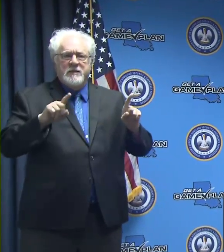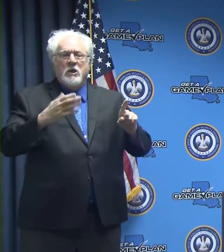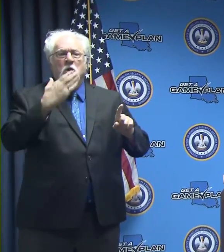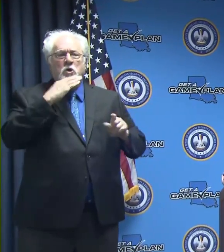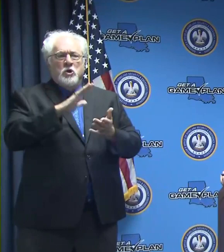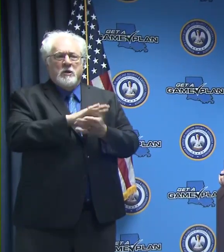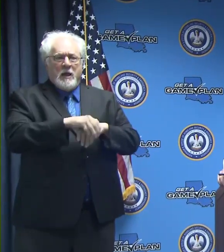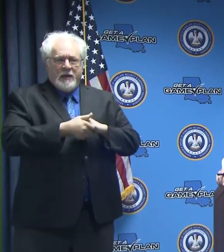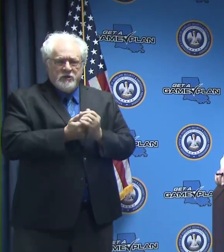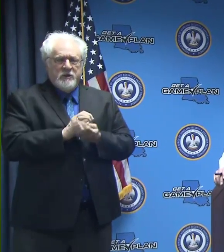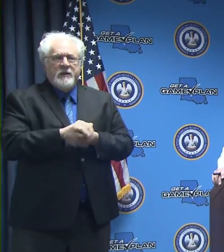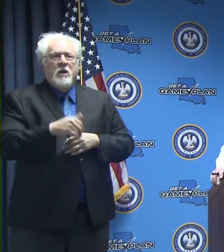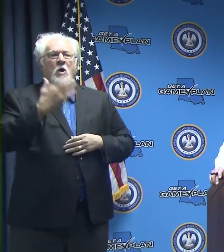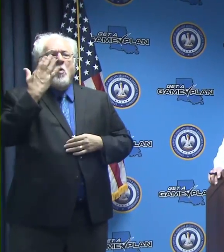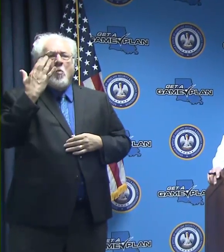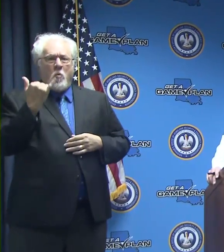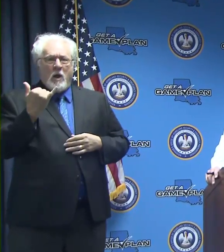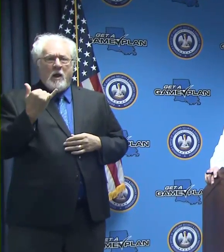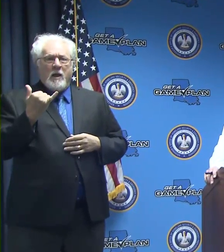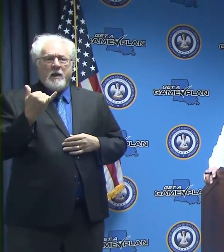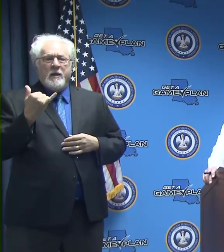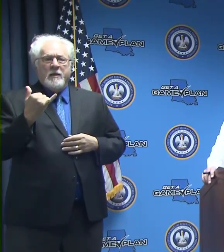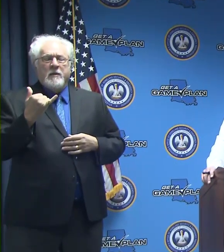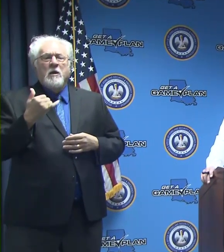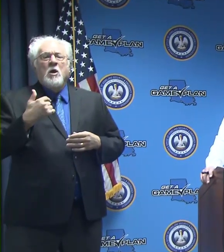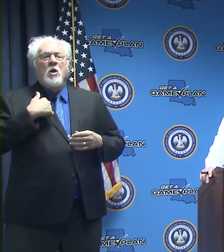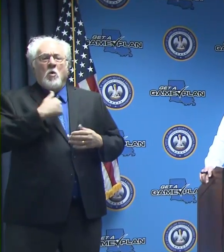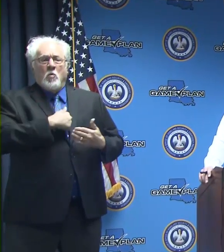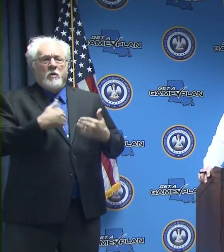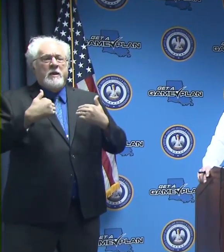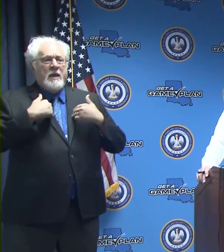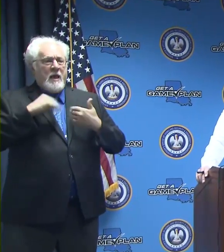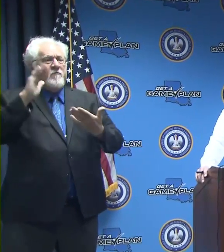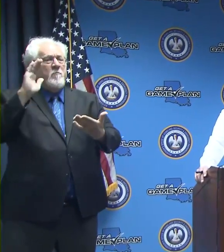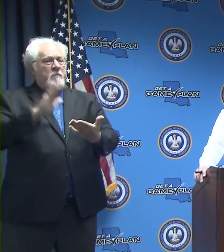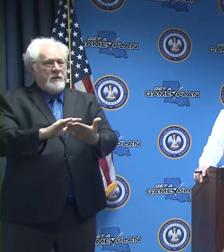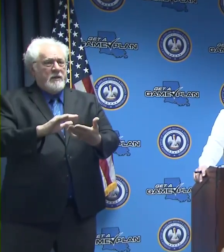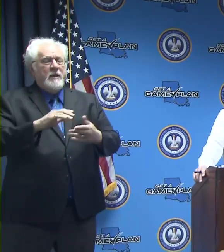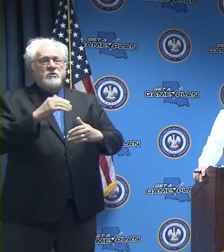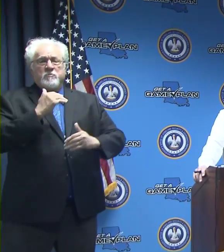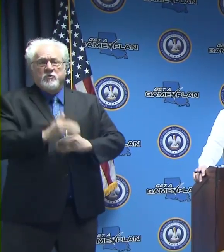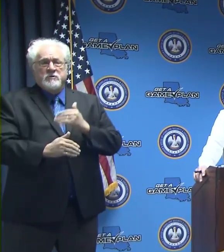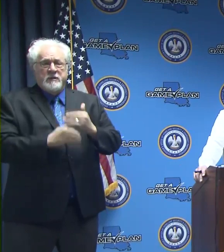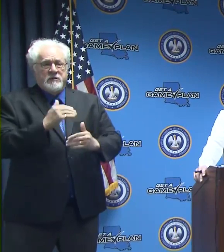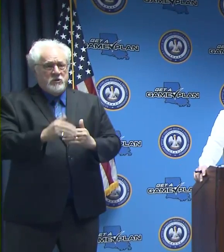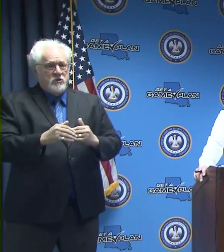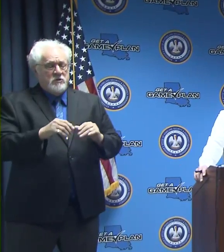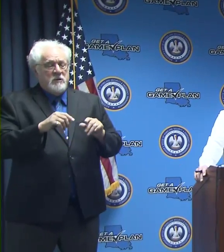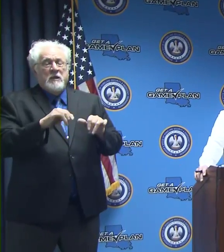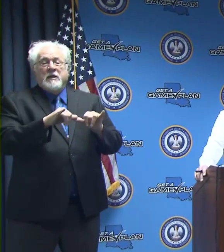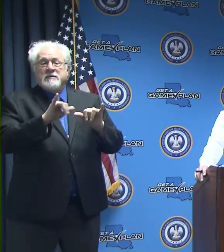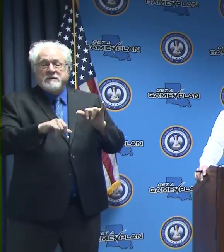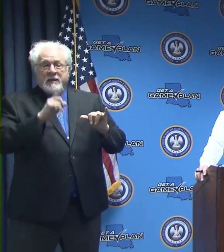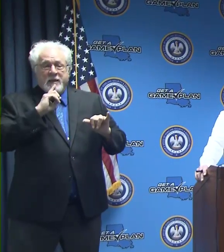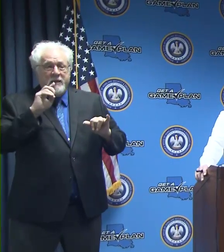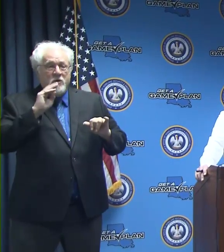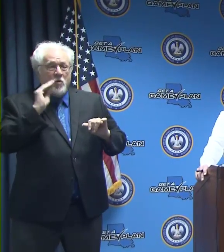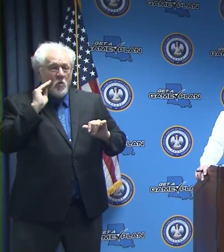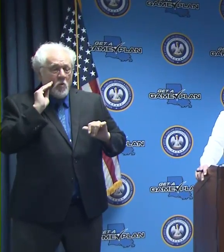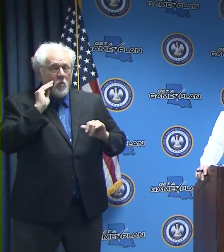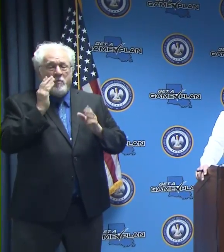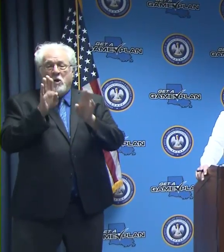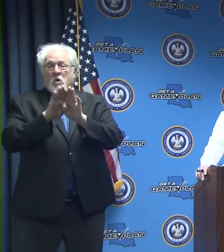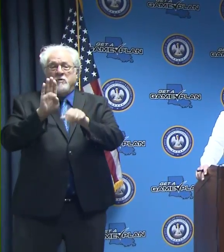hygiene, and why it is that we have the mitigation measures in place, the stay-at-home order, and we've closed businesses